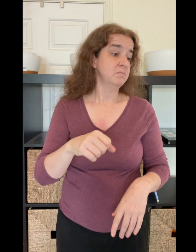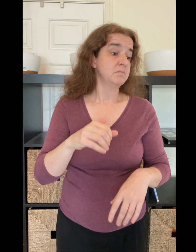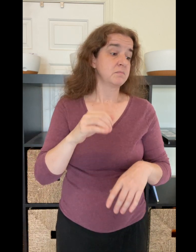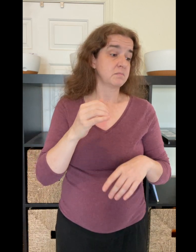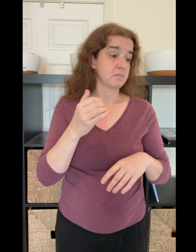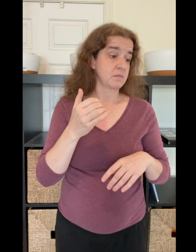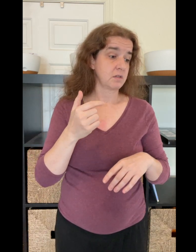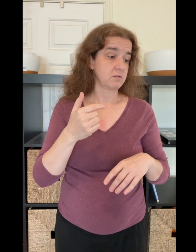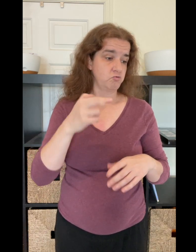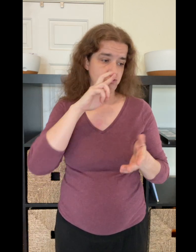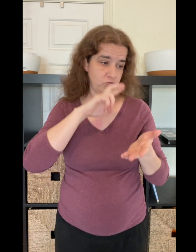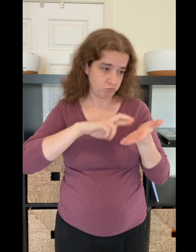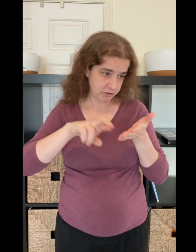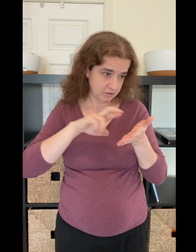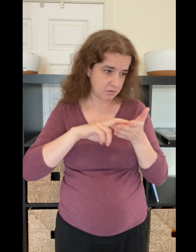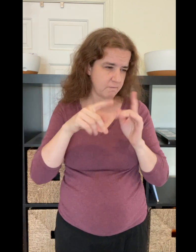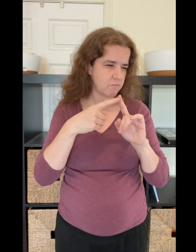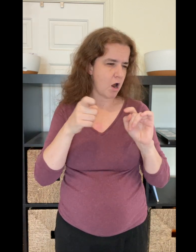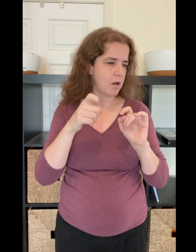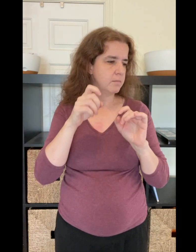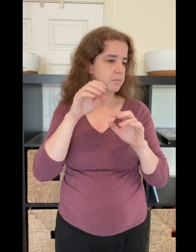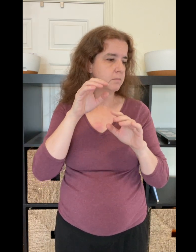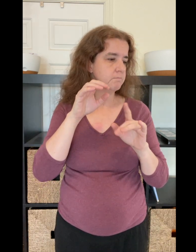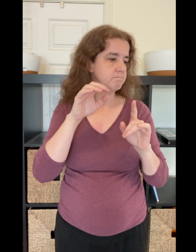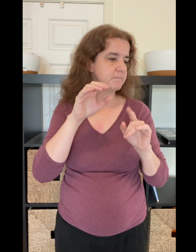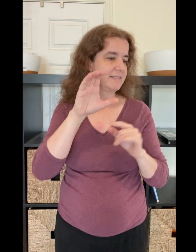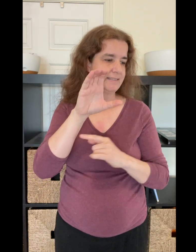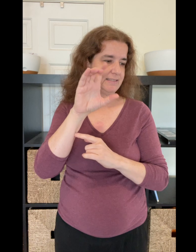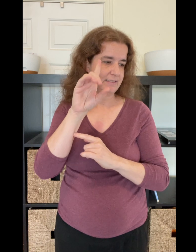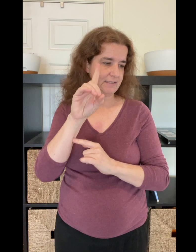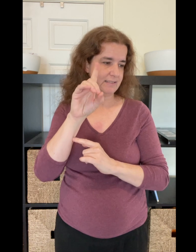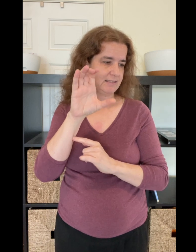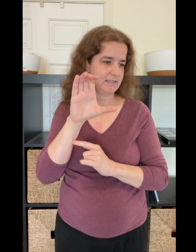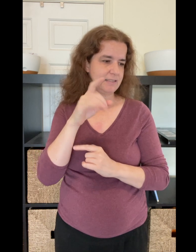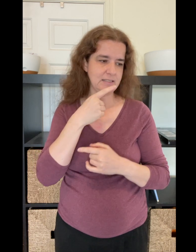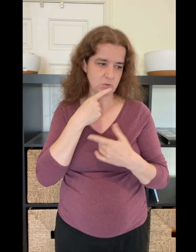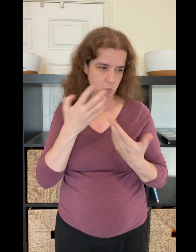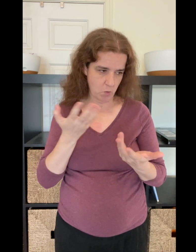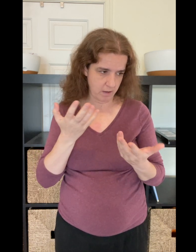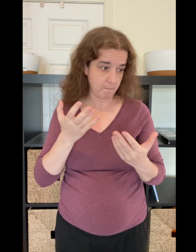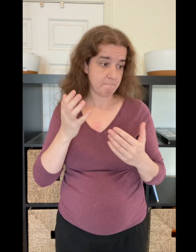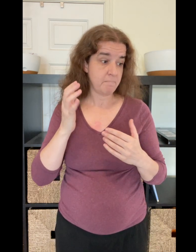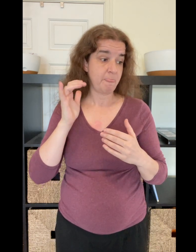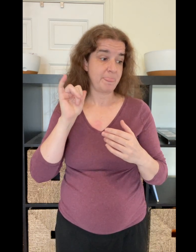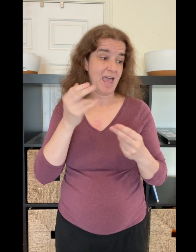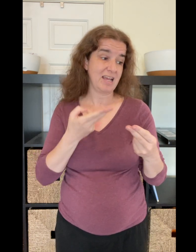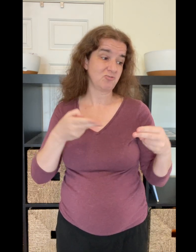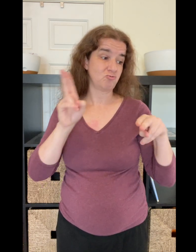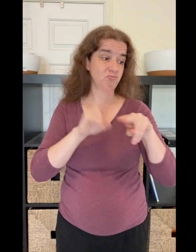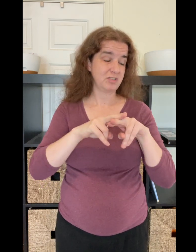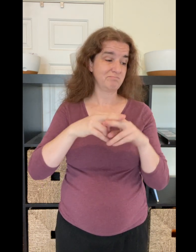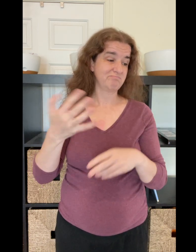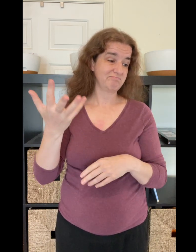time? So I researched. I looked at information from the CDC that said